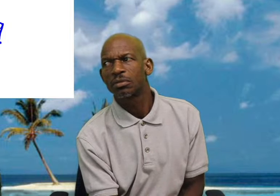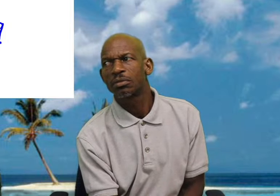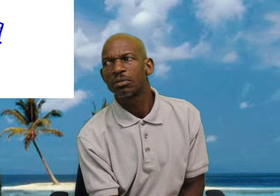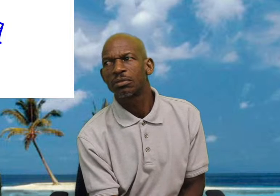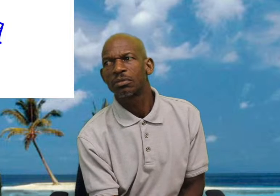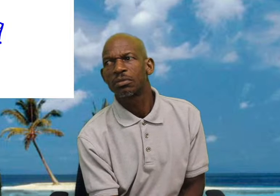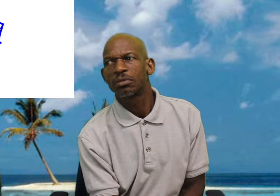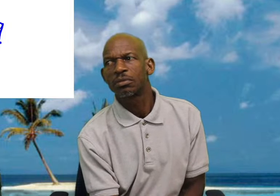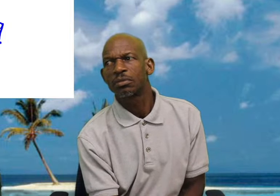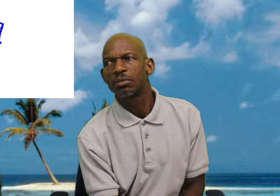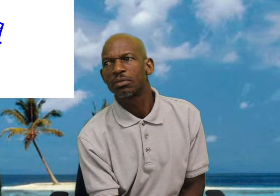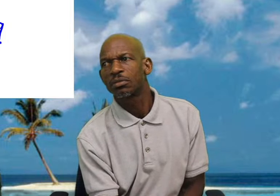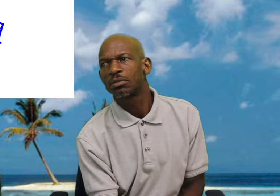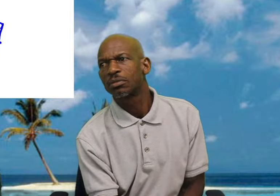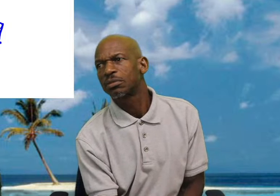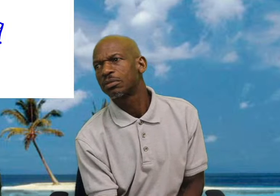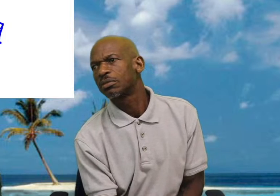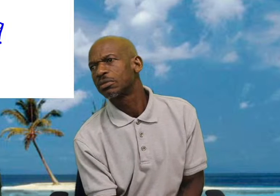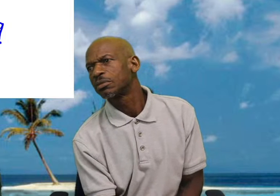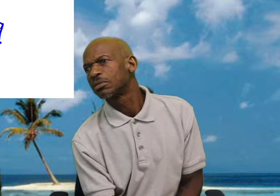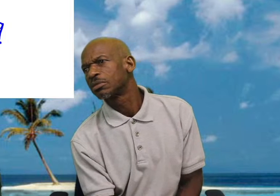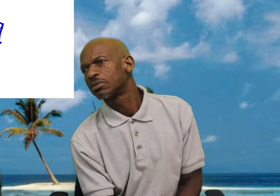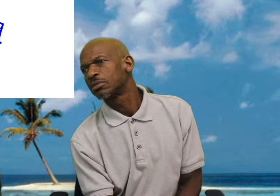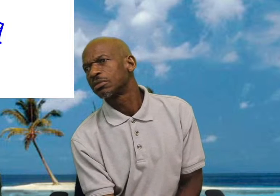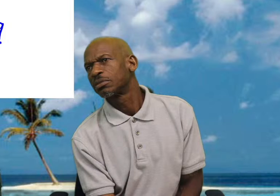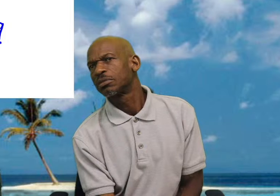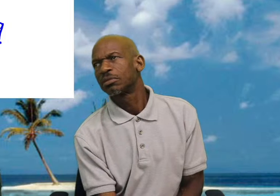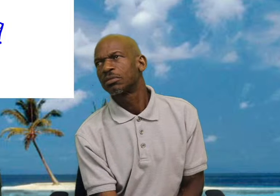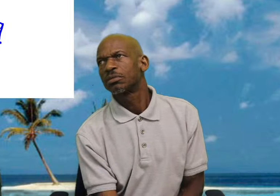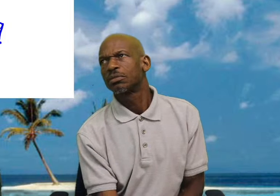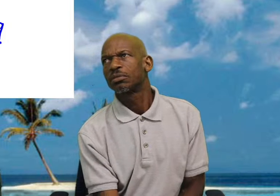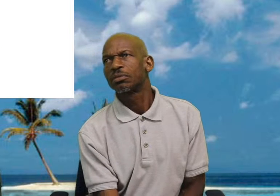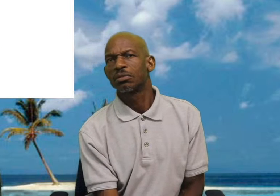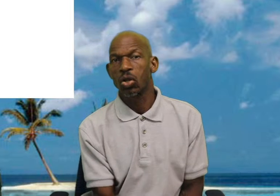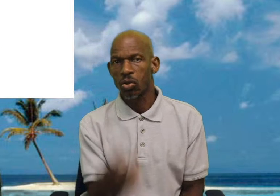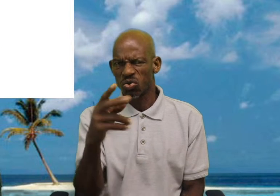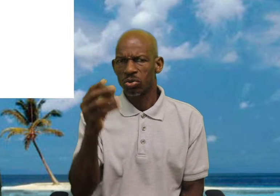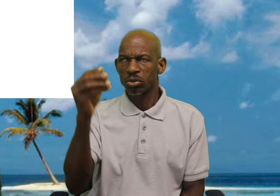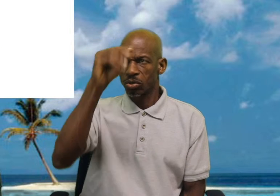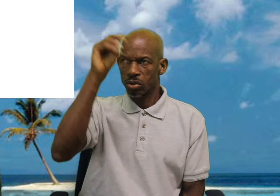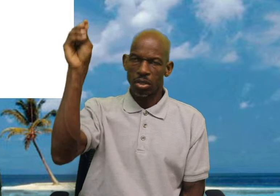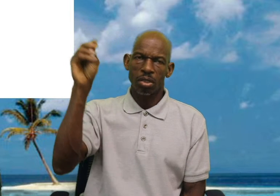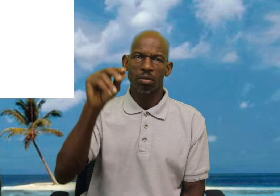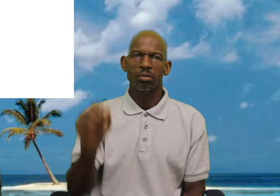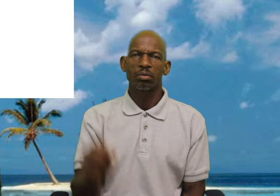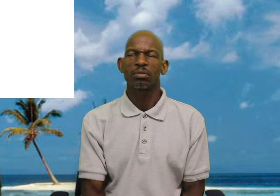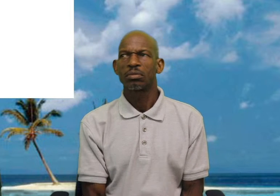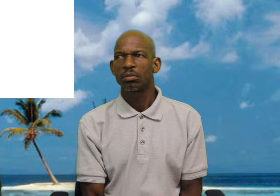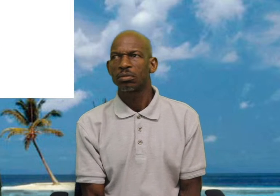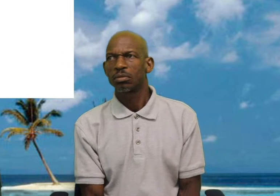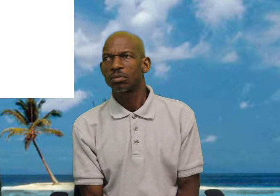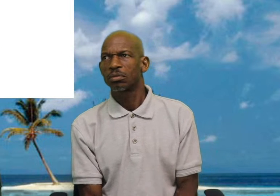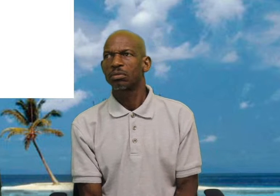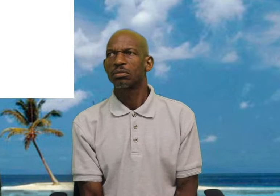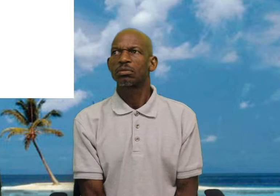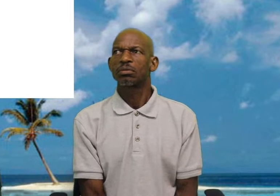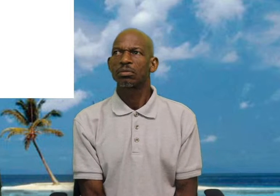is underneath here kind of crowded. So let's go to another board. And we're saying